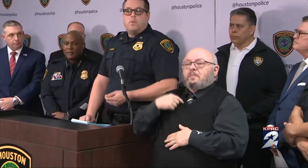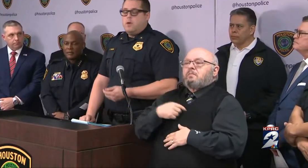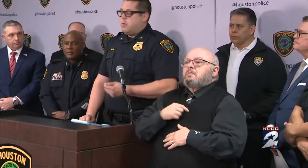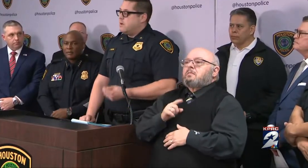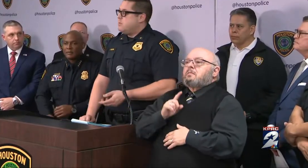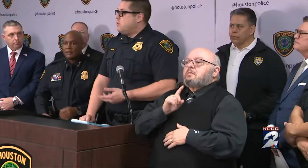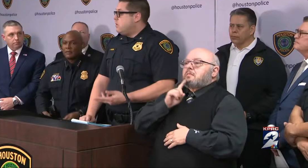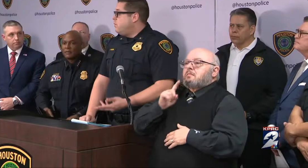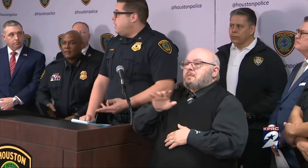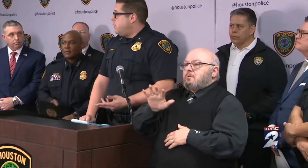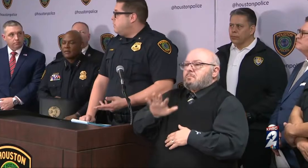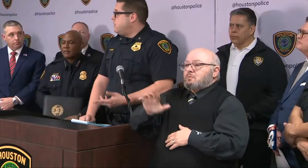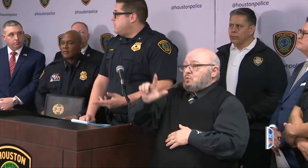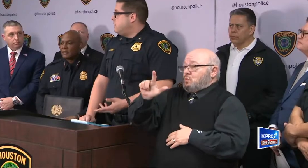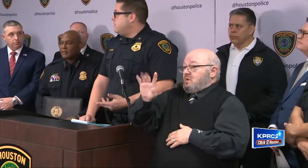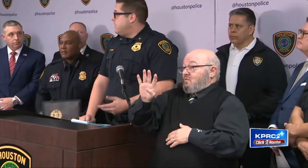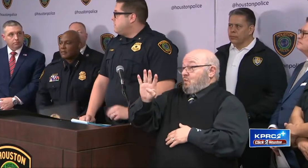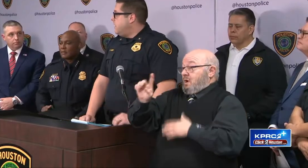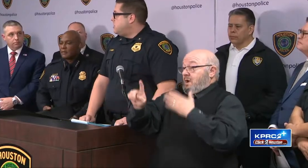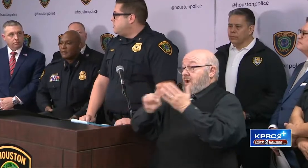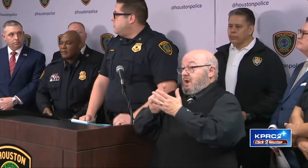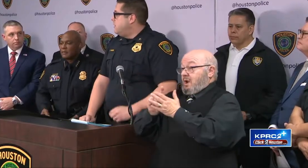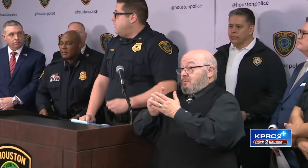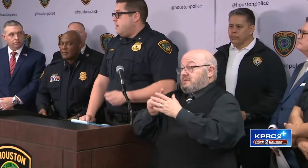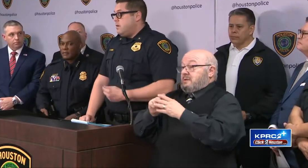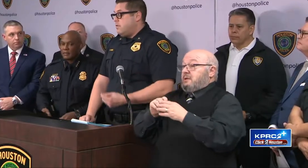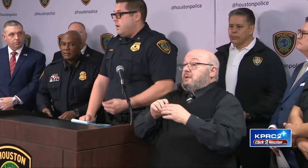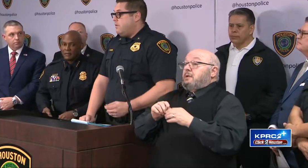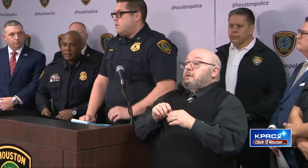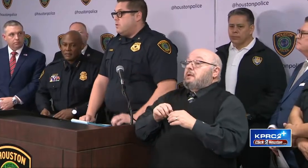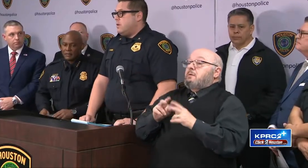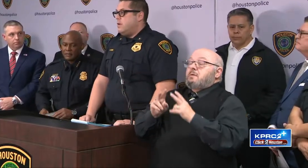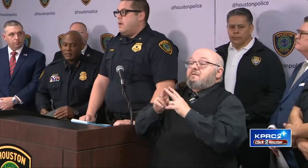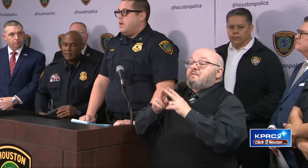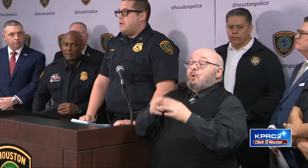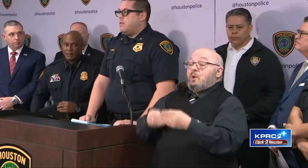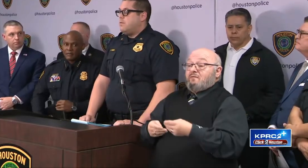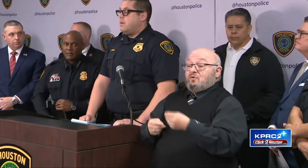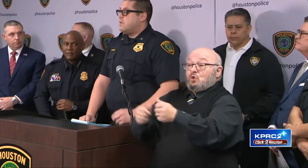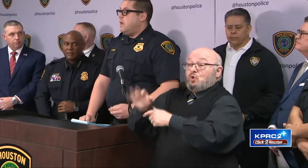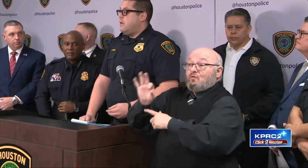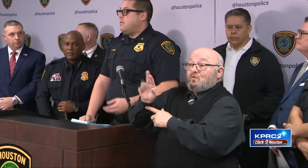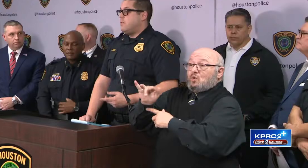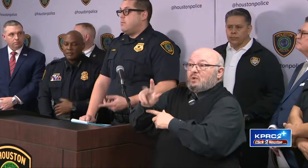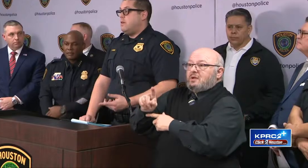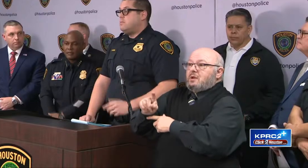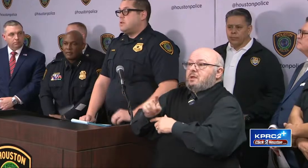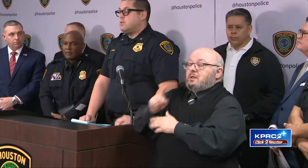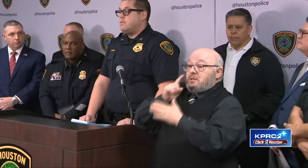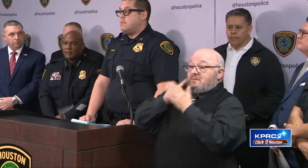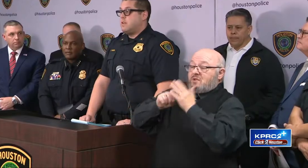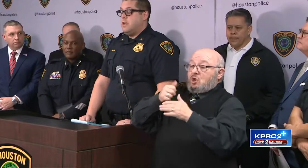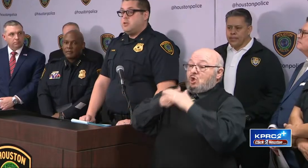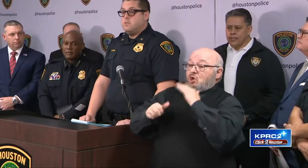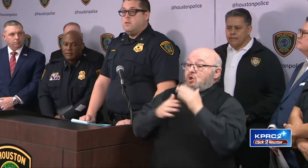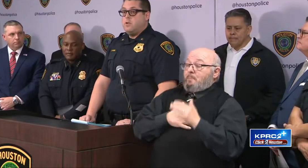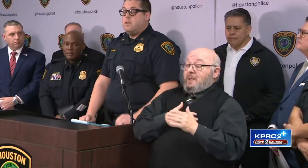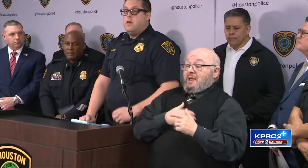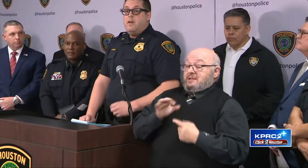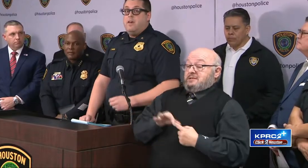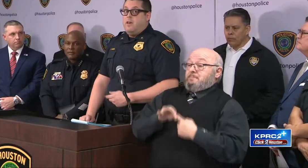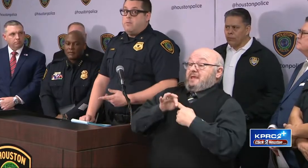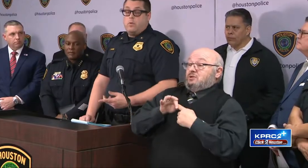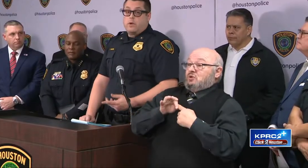are approximately 24 hours into this investigation. It's very fluid, and the investigators under my Special Investigations